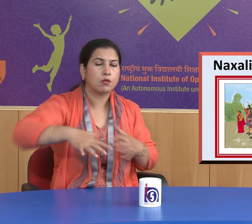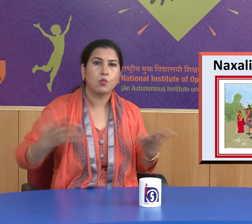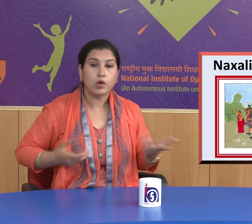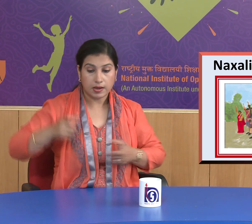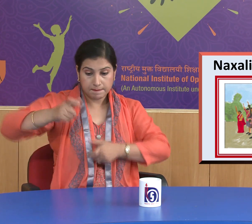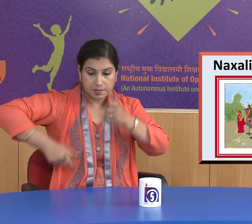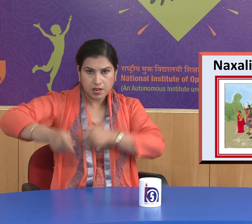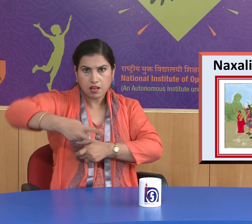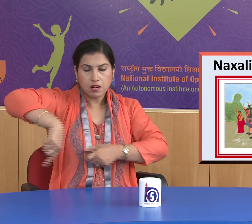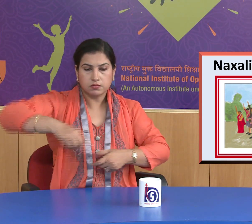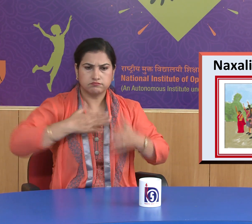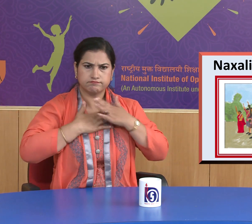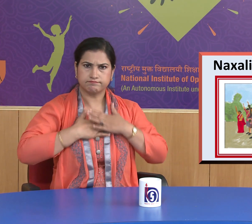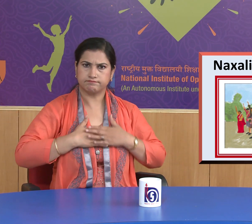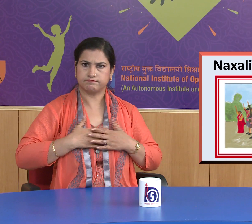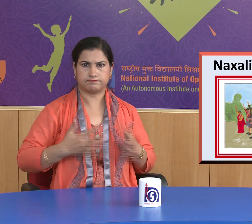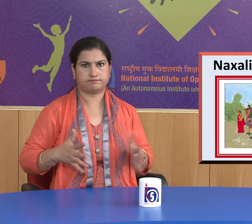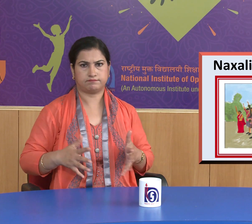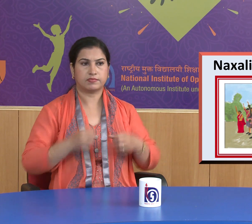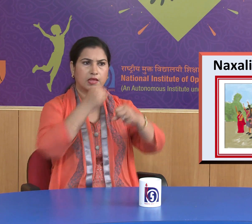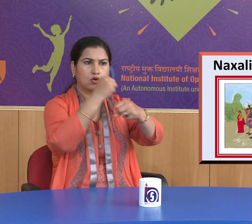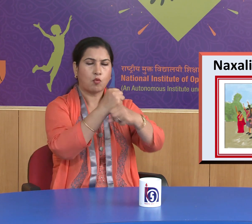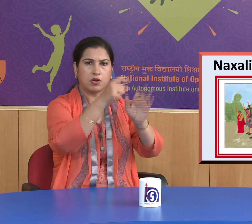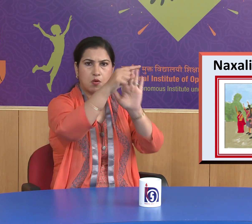were not satisfied with the government policies,